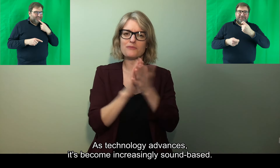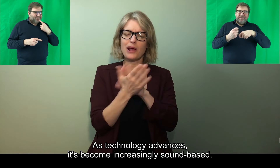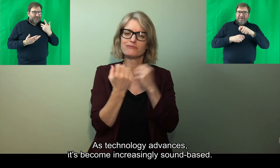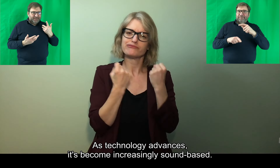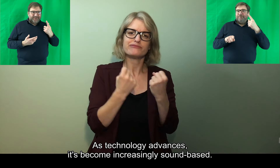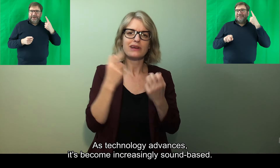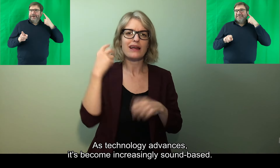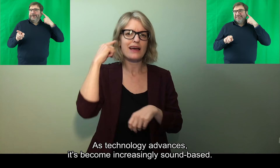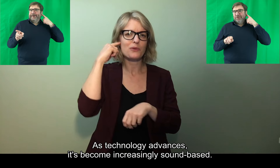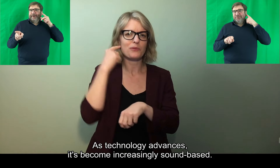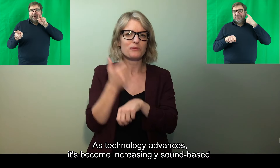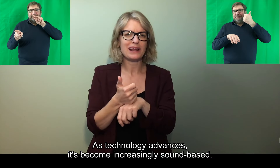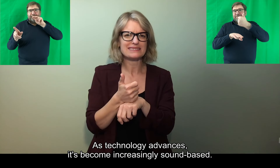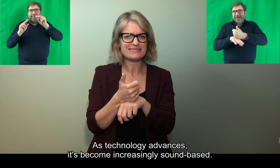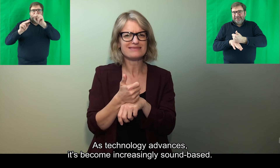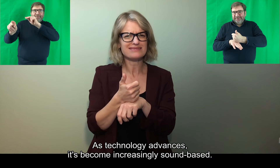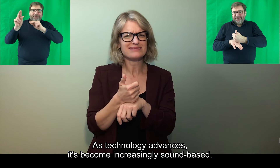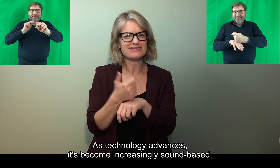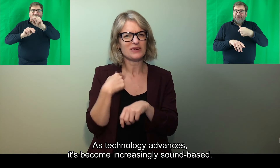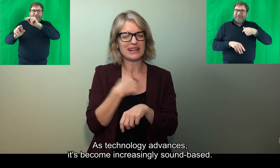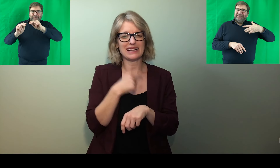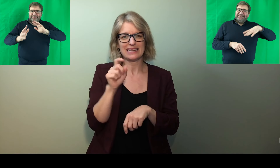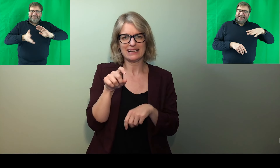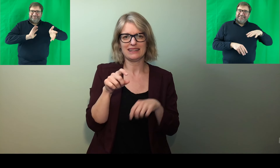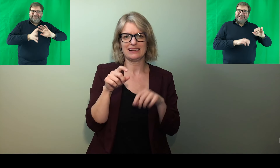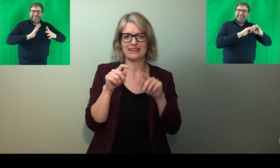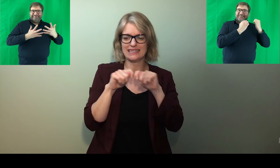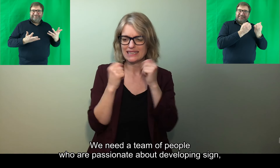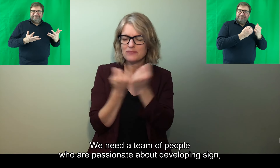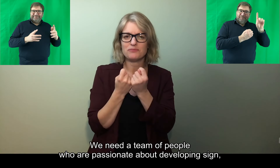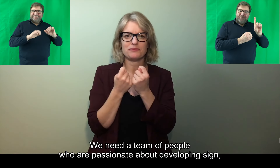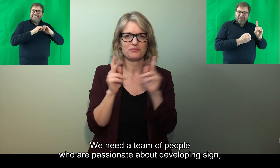advances, it's become increasingly sound-based.